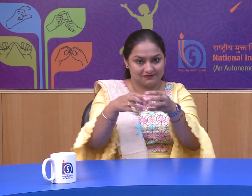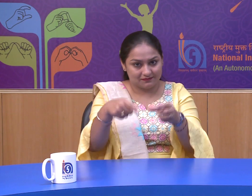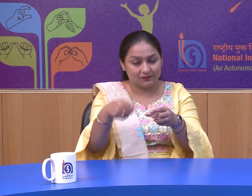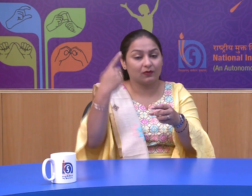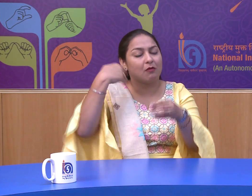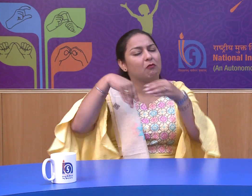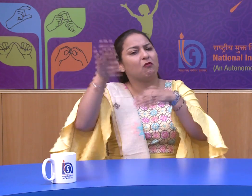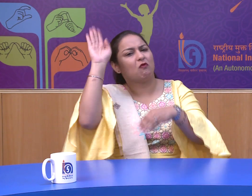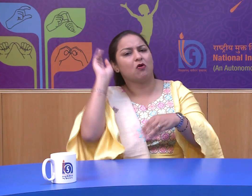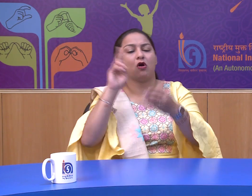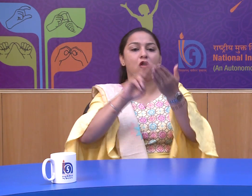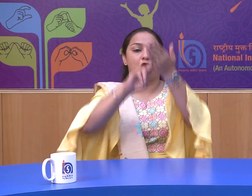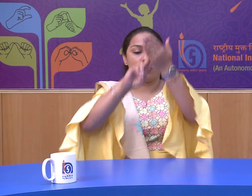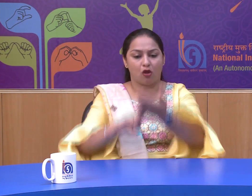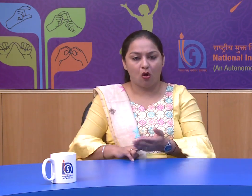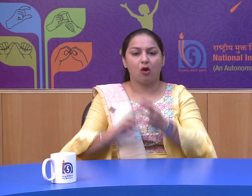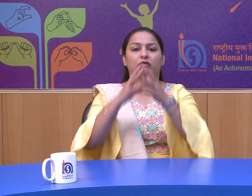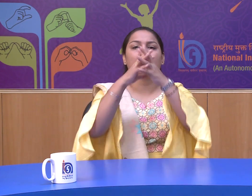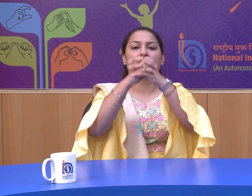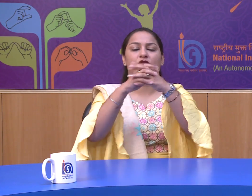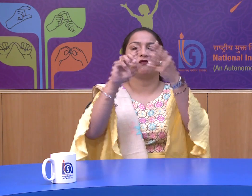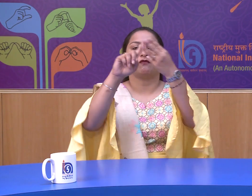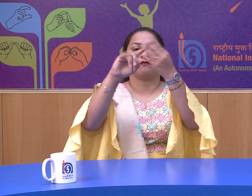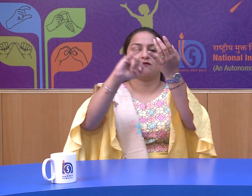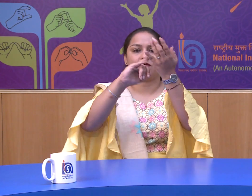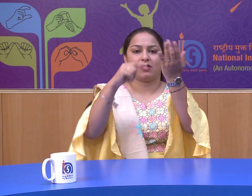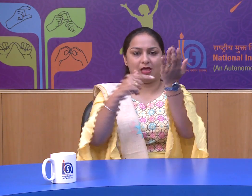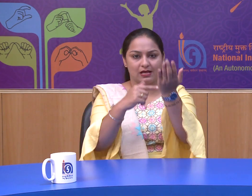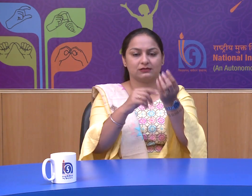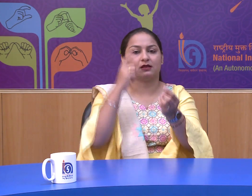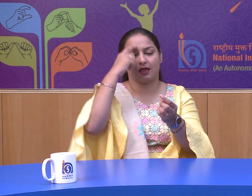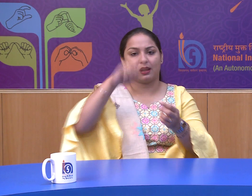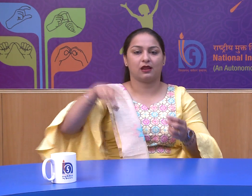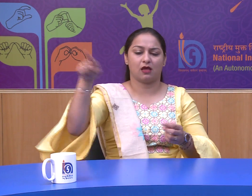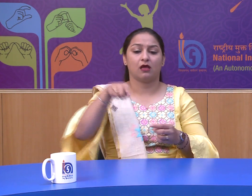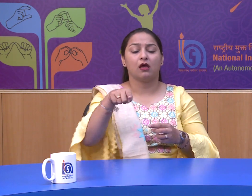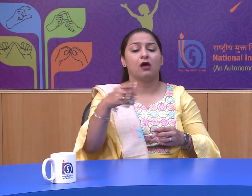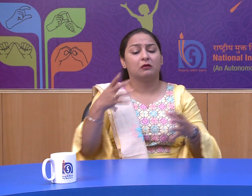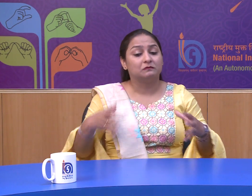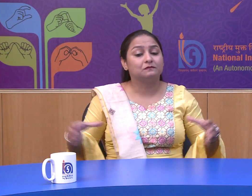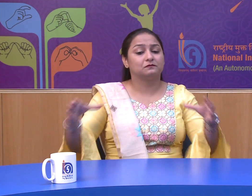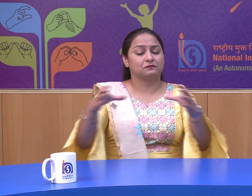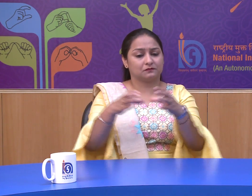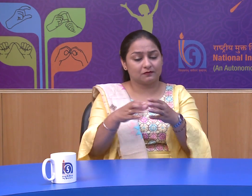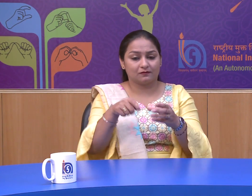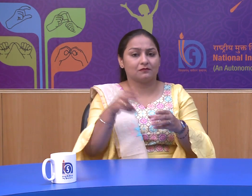Tribe means basically a group of people who live together and